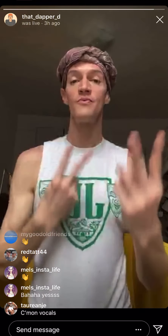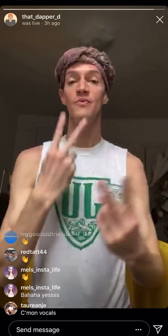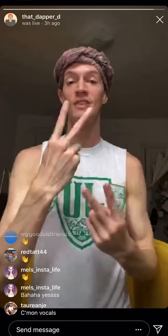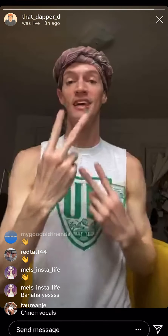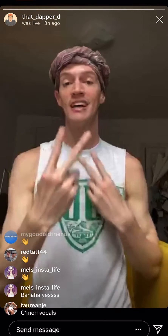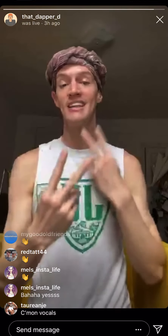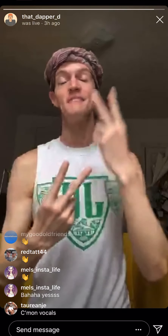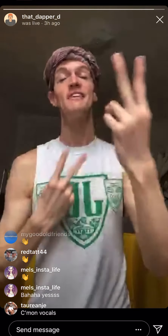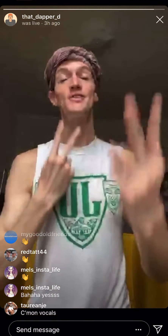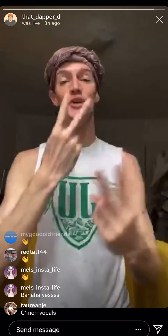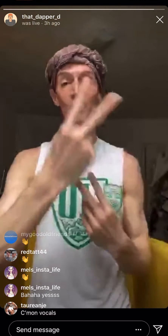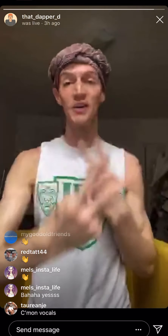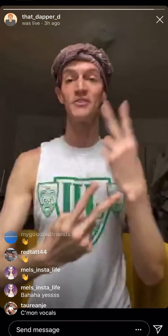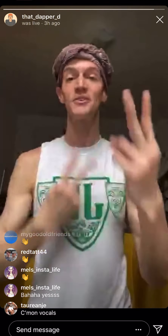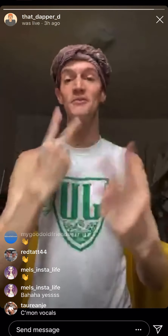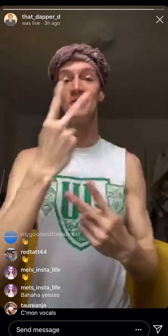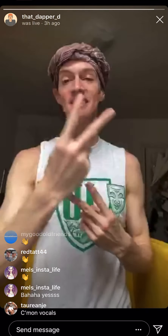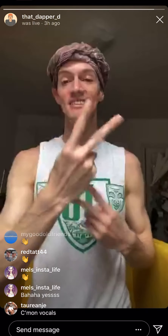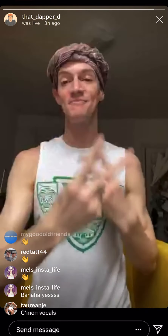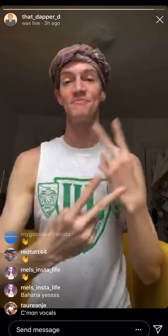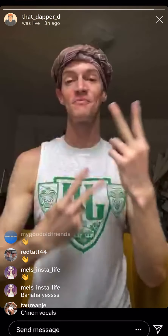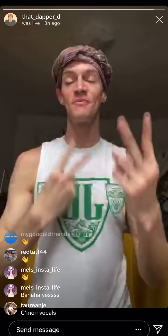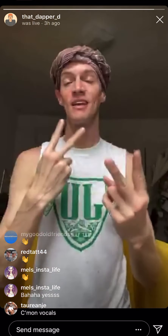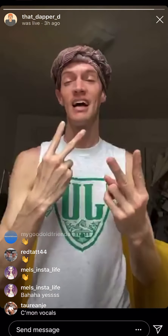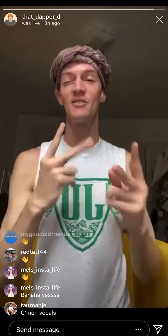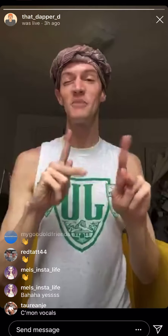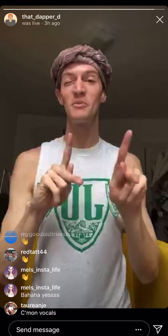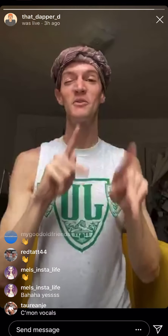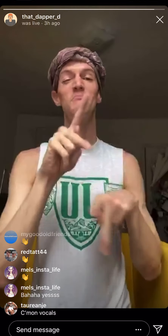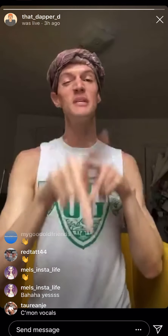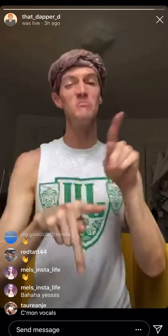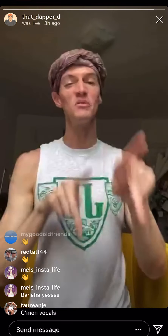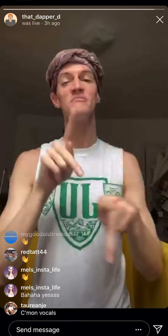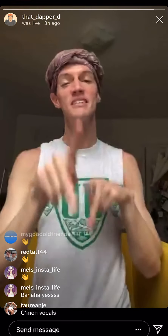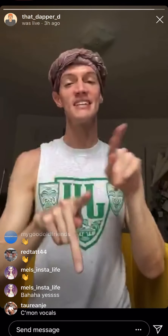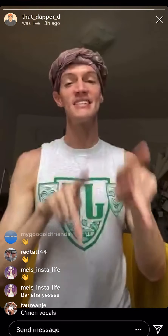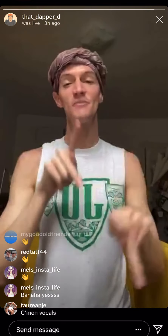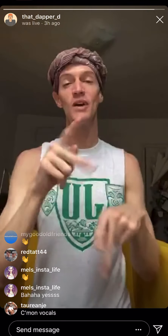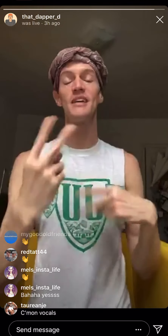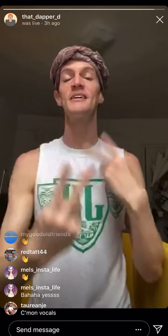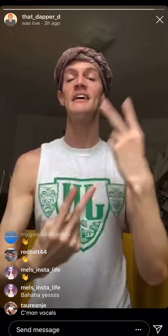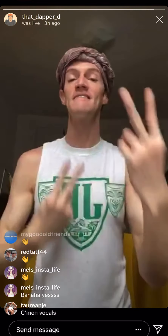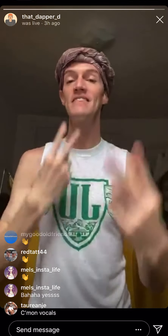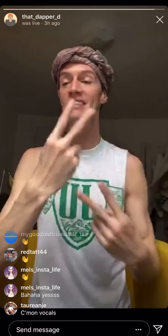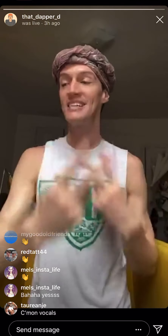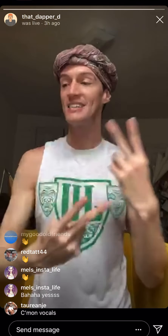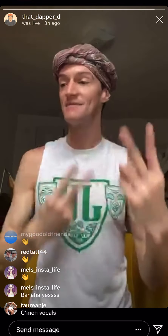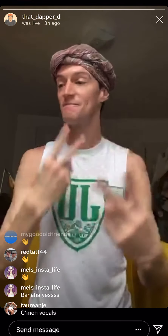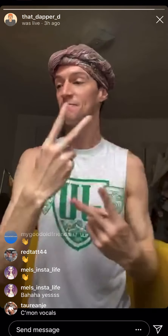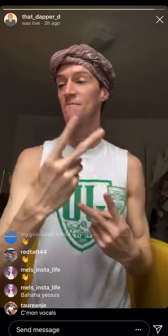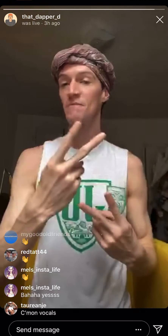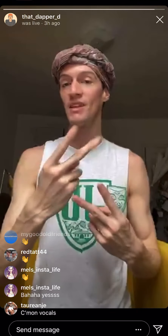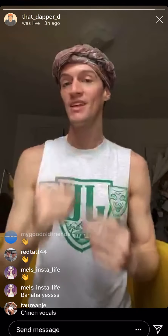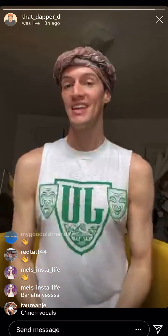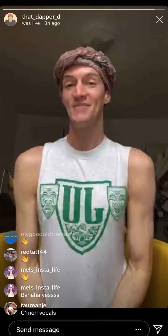Uh, the V's go away from you. Visit. I remember. People is that same way. Visit. If you want to